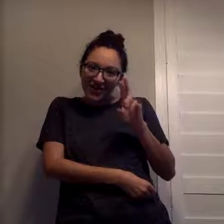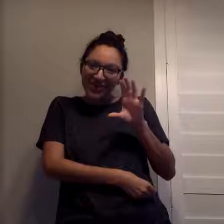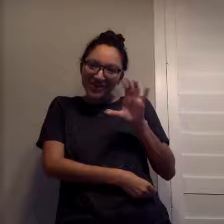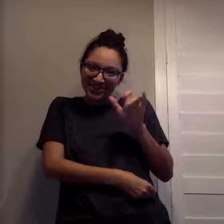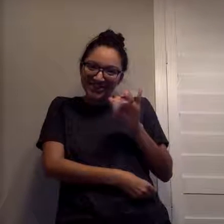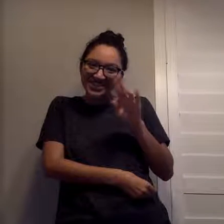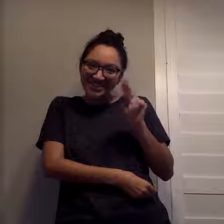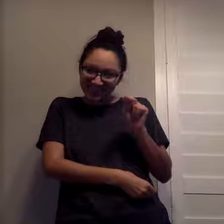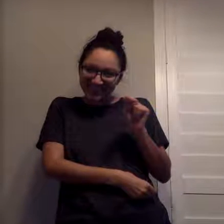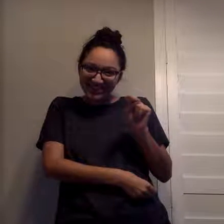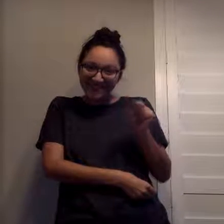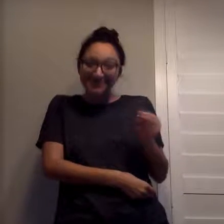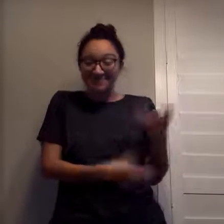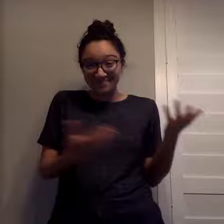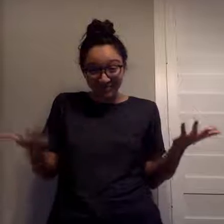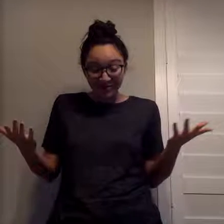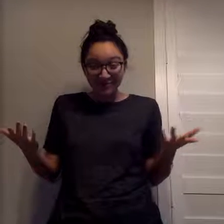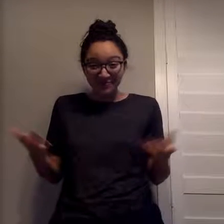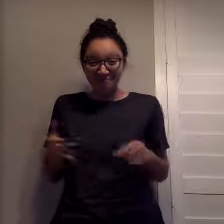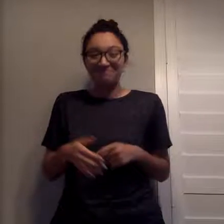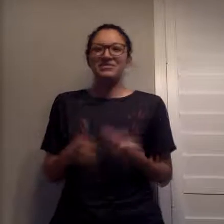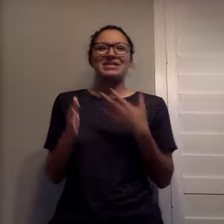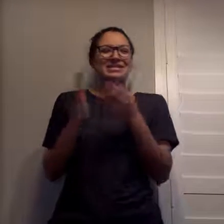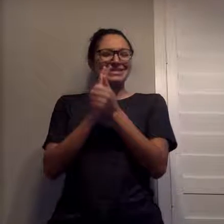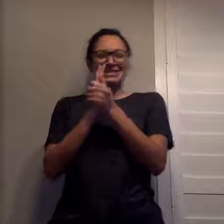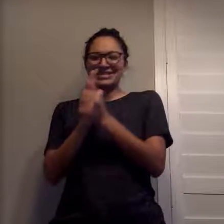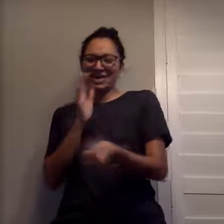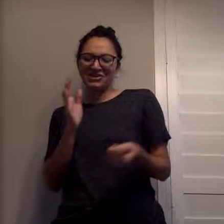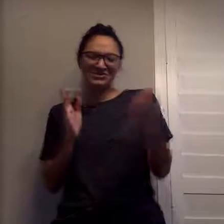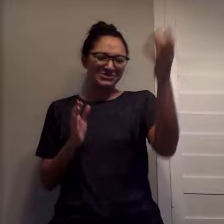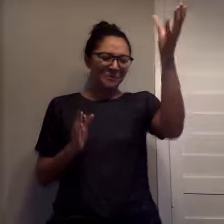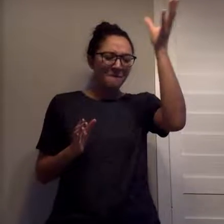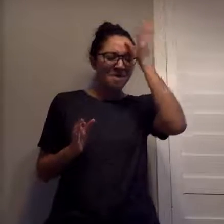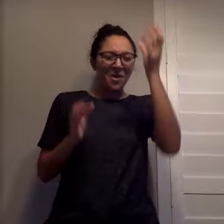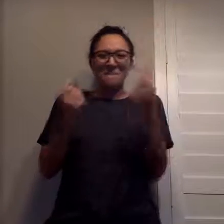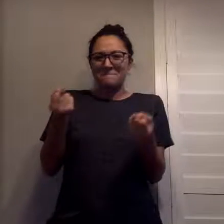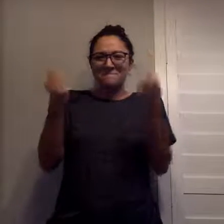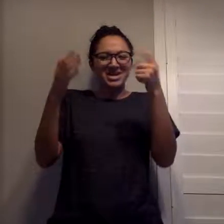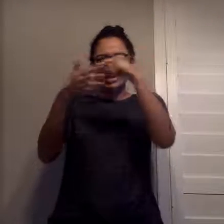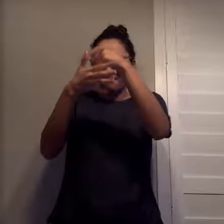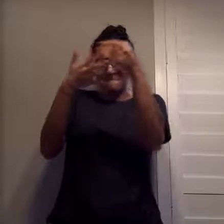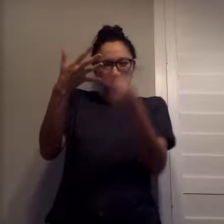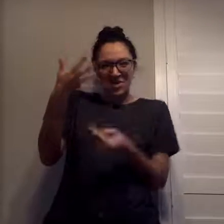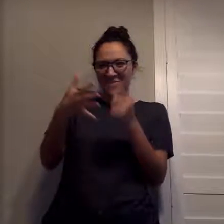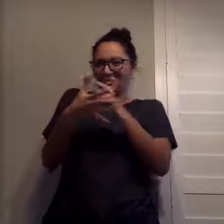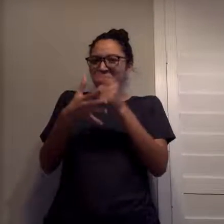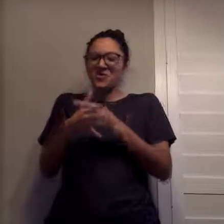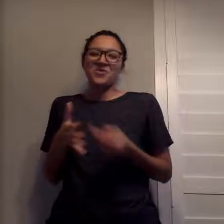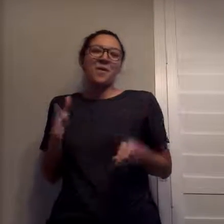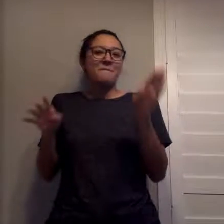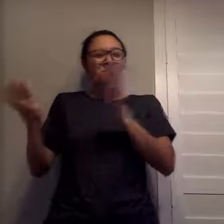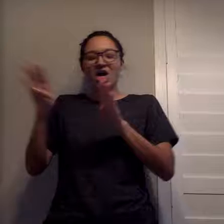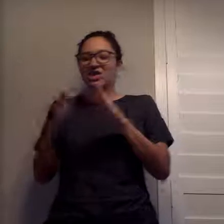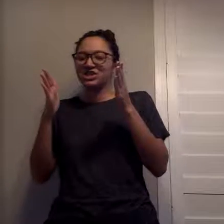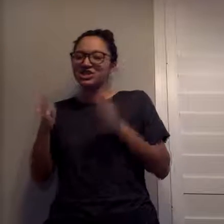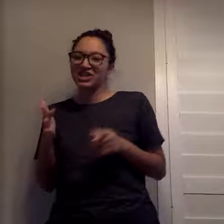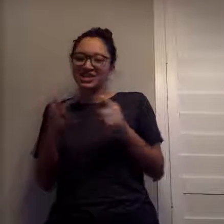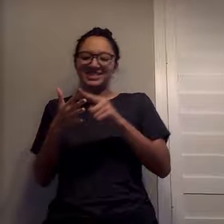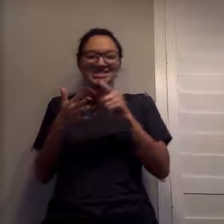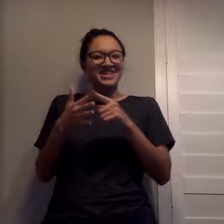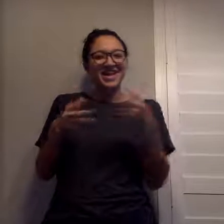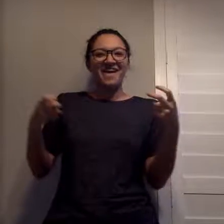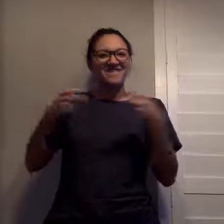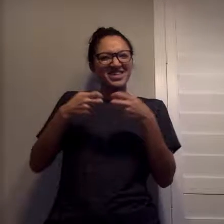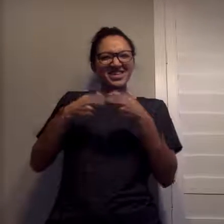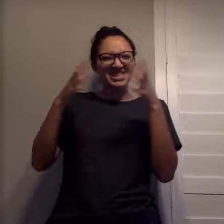So to biology brain, physicist brain, adrenaline brain, warm-blooded mammal brain, I get to add urchin brain with all